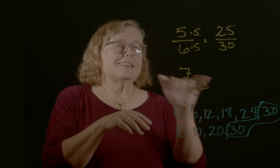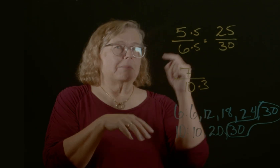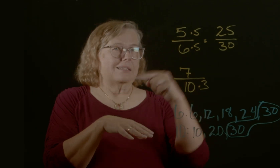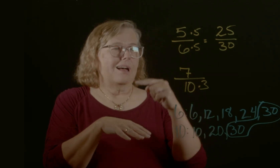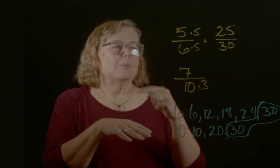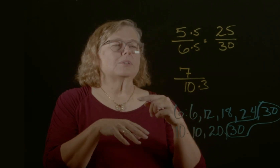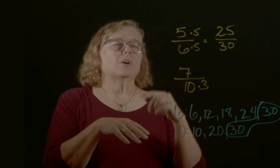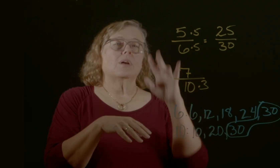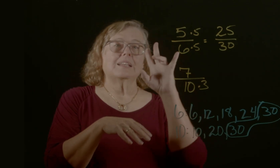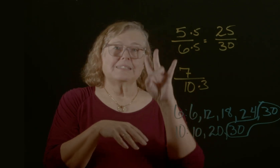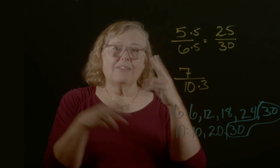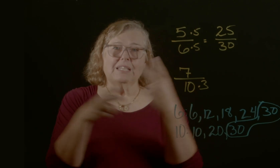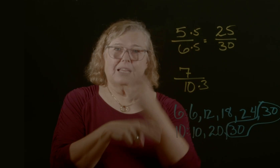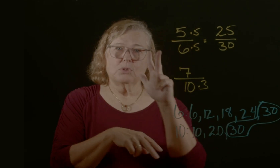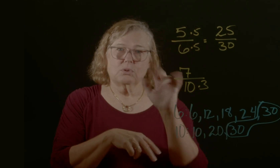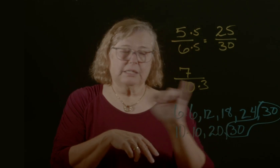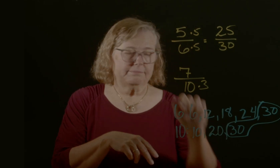by 3. So what is 7 times 3?